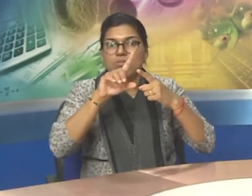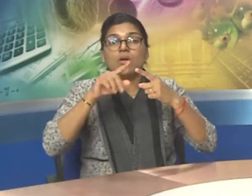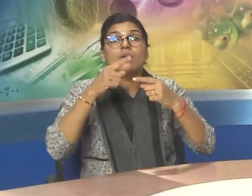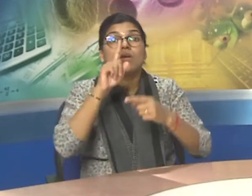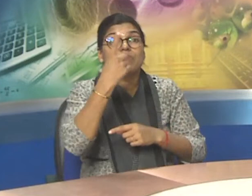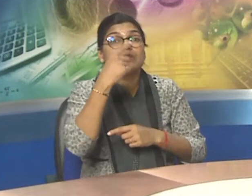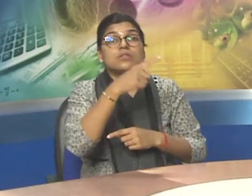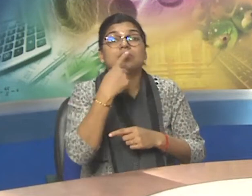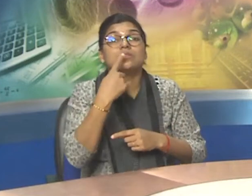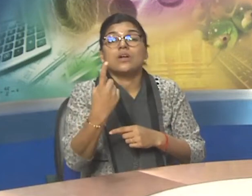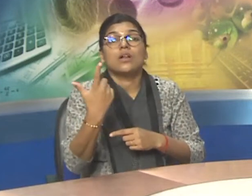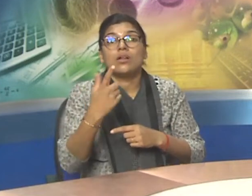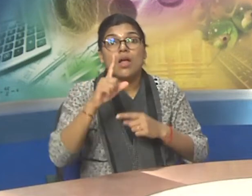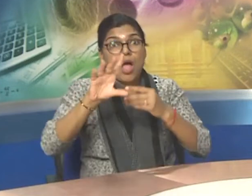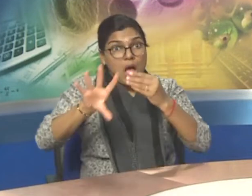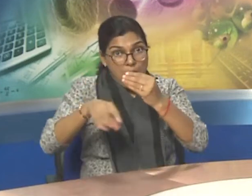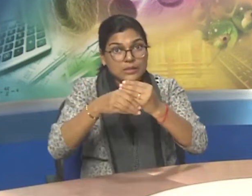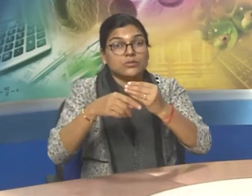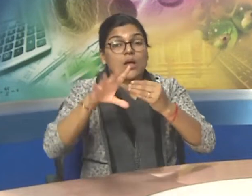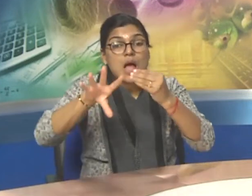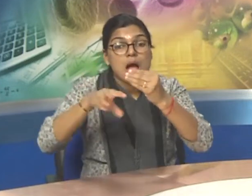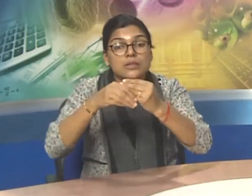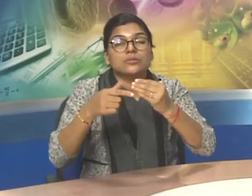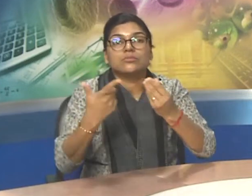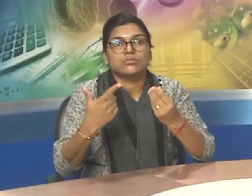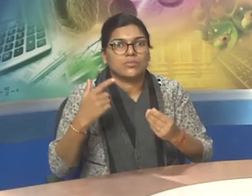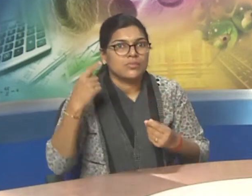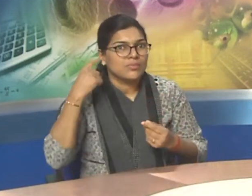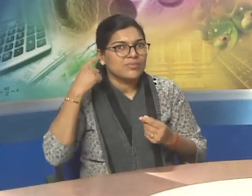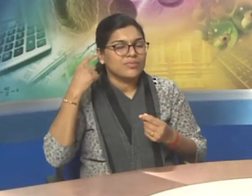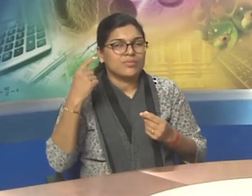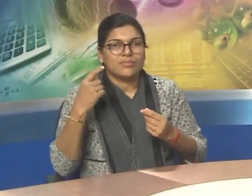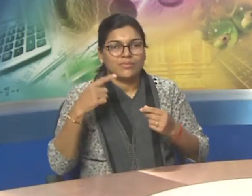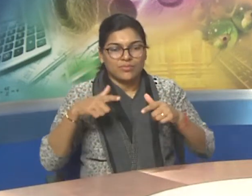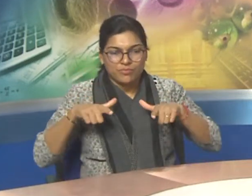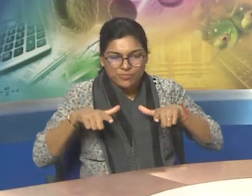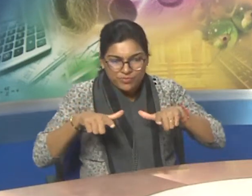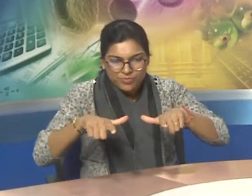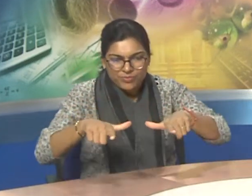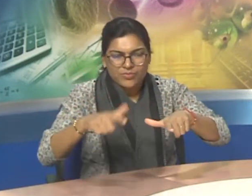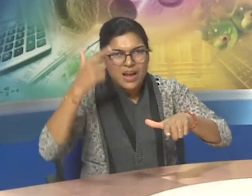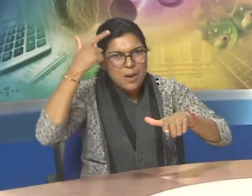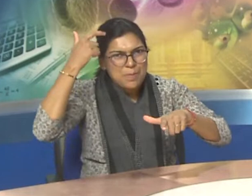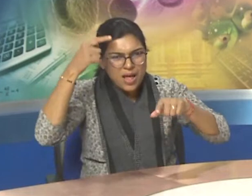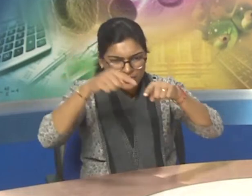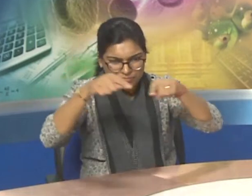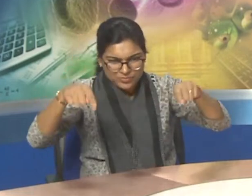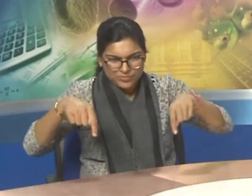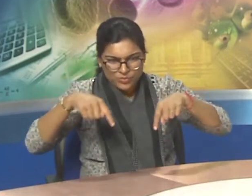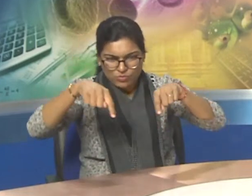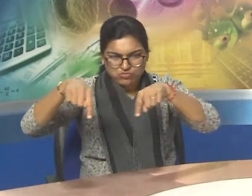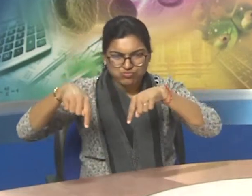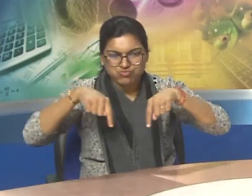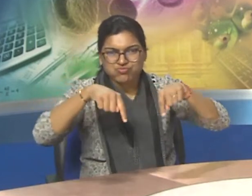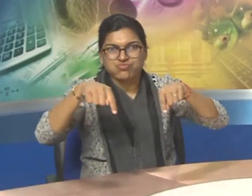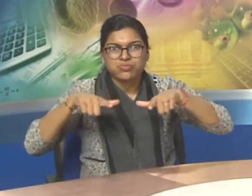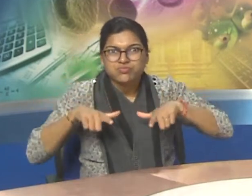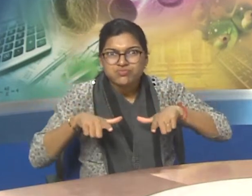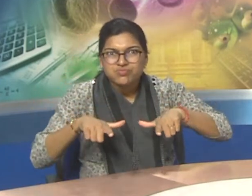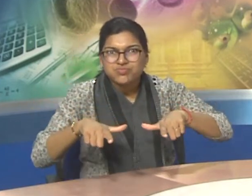records and different kinds of books, because nowadays there are different editions. Like we know that there are